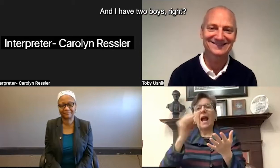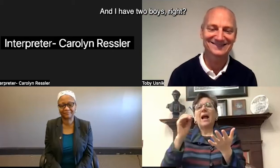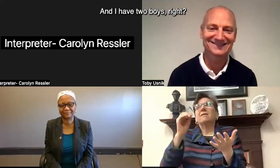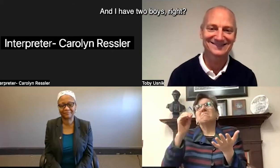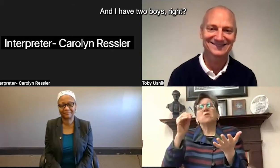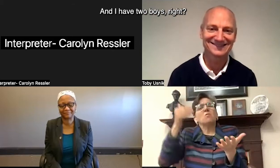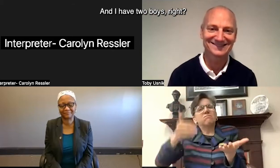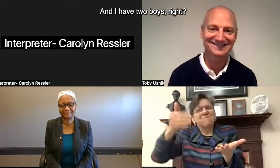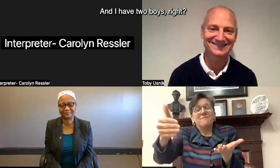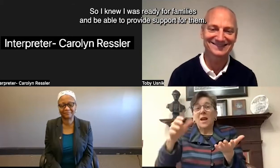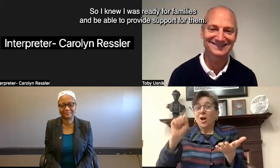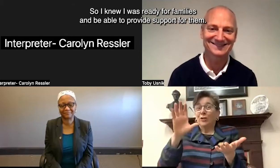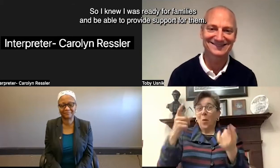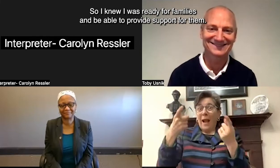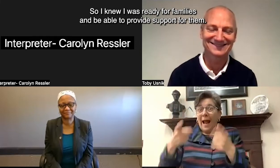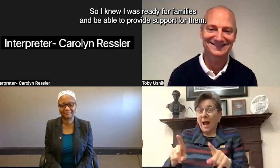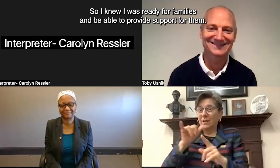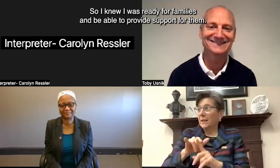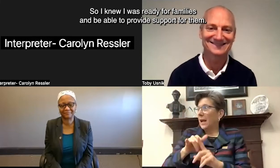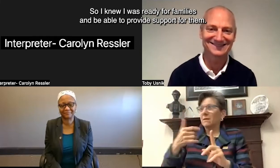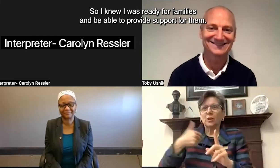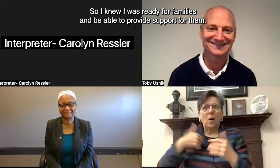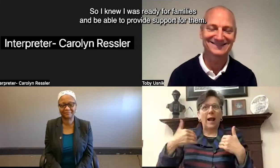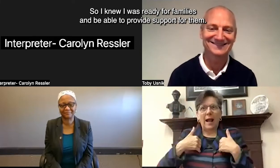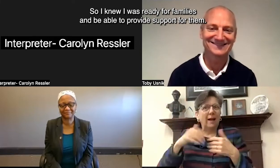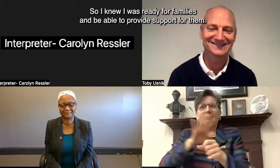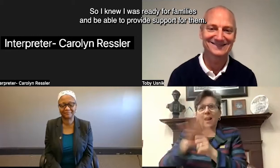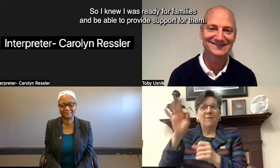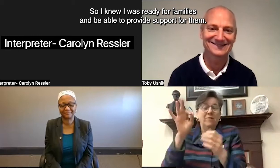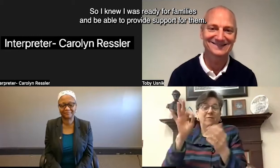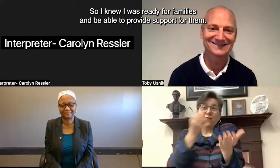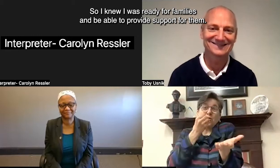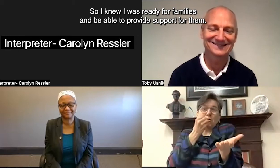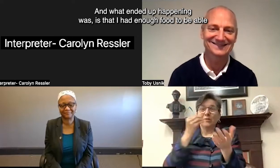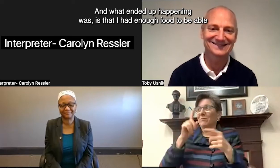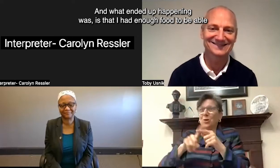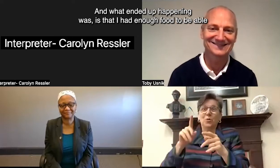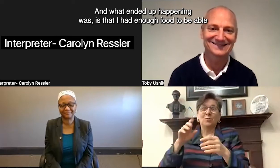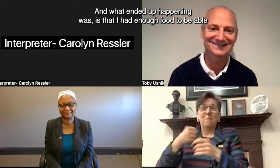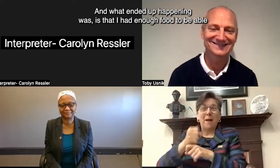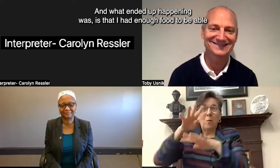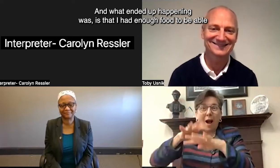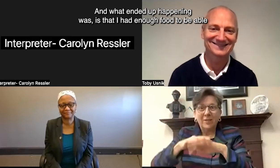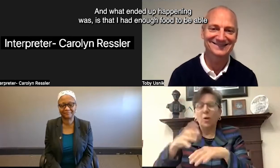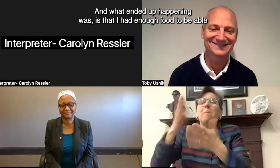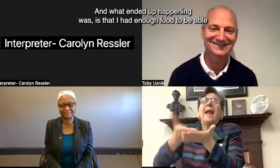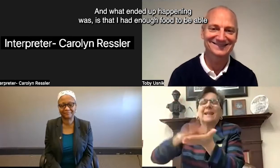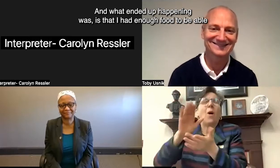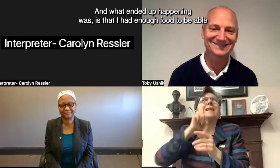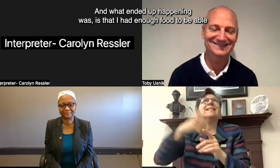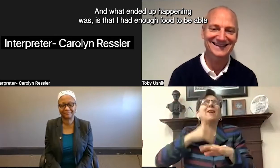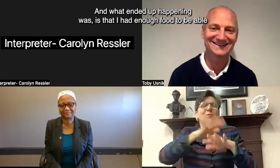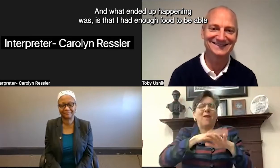I knew I was ready for families and be able to provide support for them, and what ended up happening was is that I had enough food to be able to